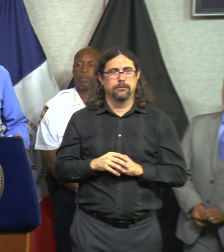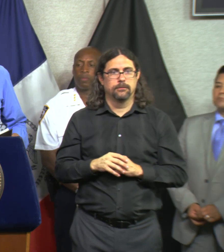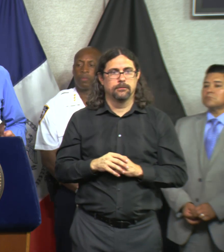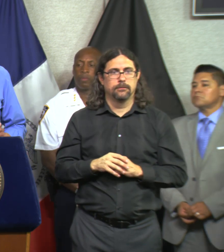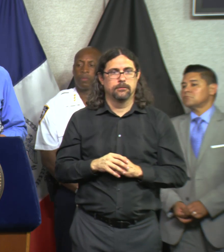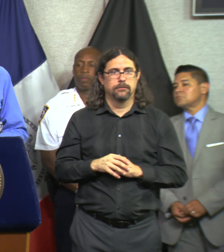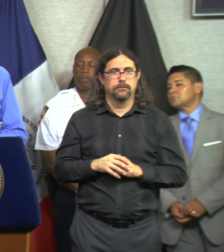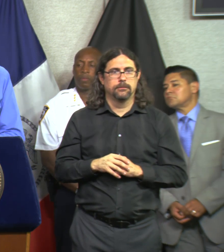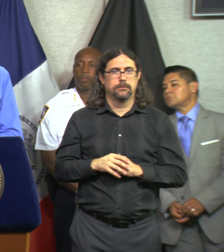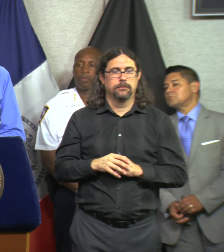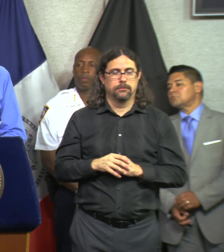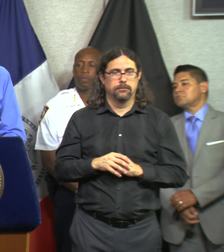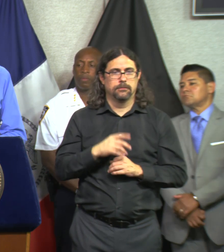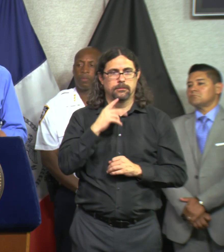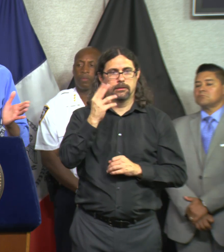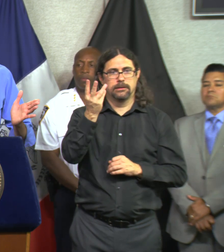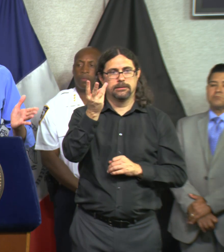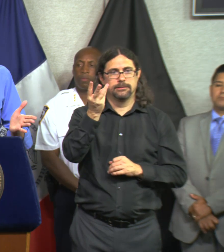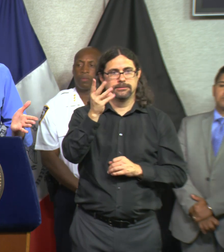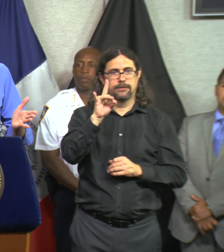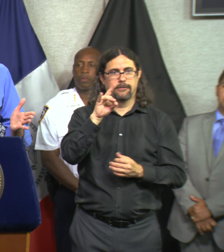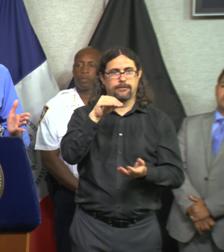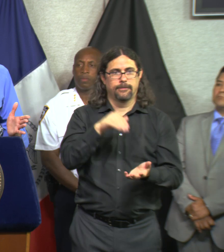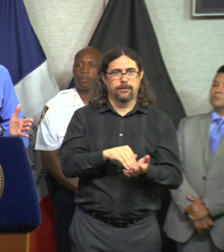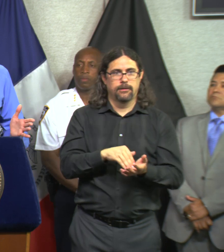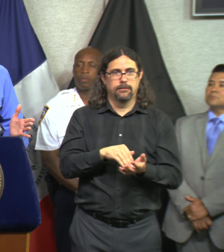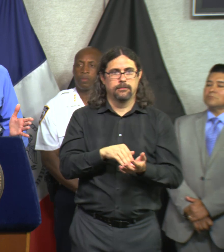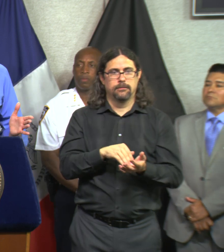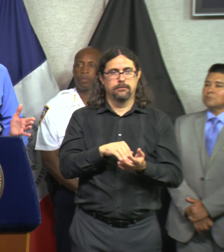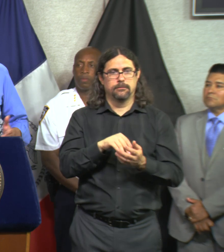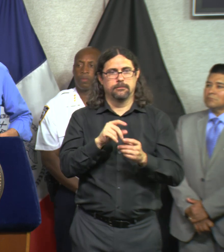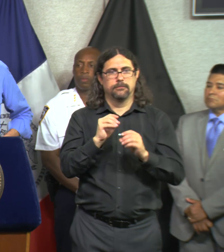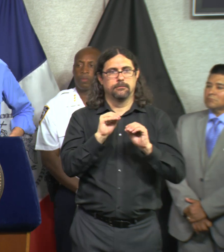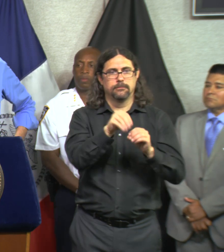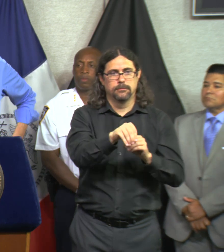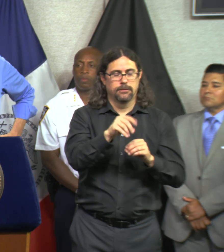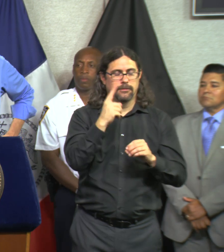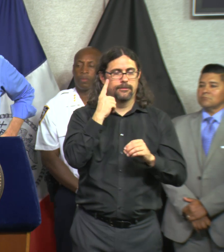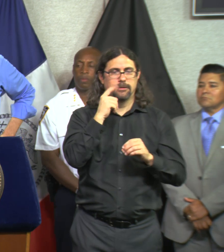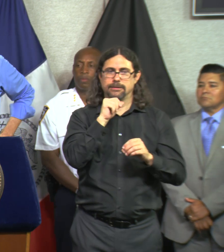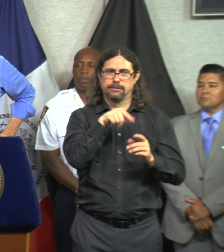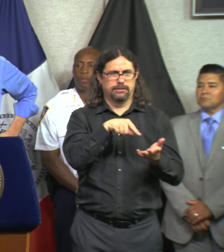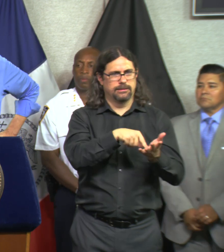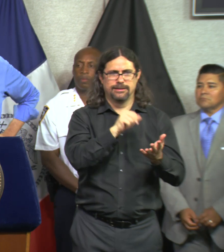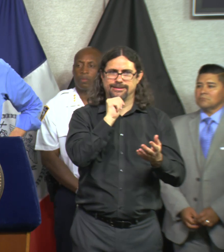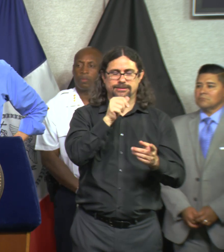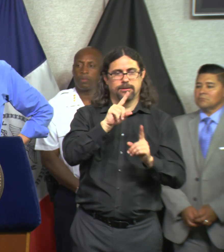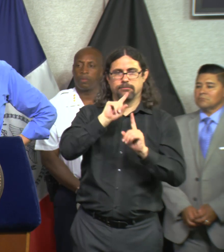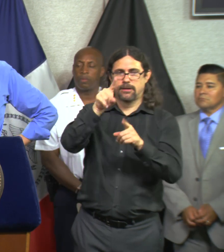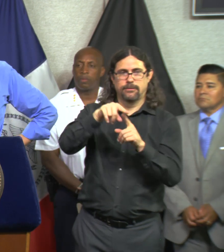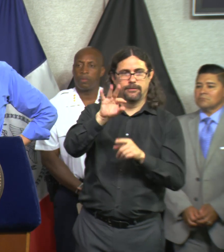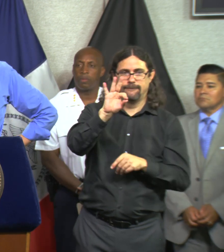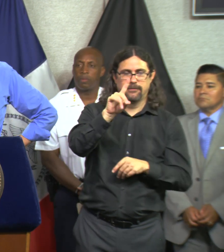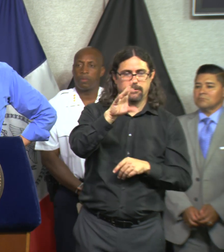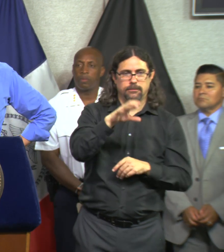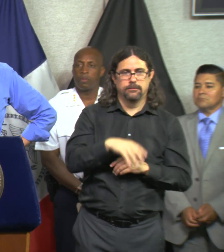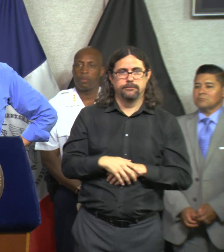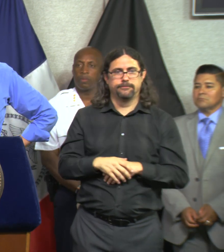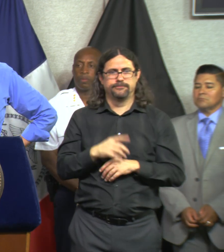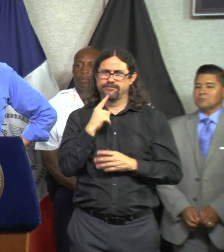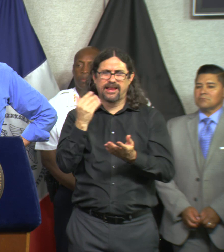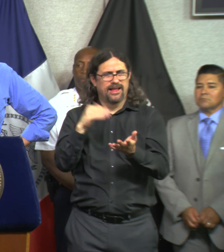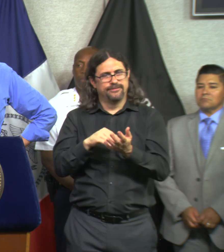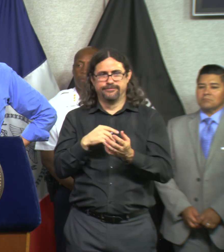reported to the FEC. Again, I'm just not going to accept what was properly or not properly. Again, I don't